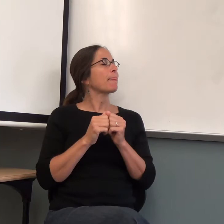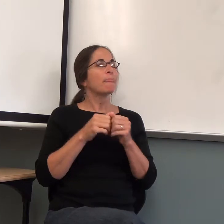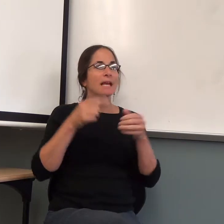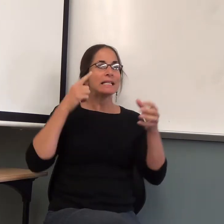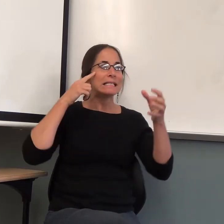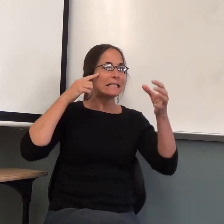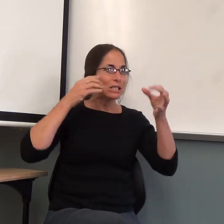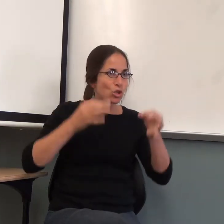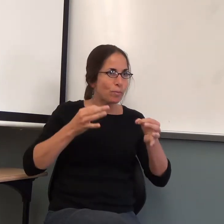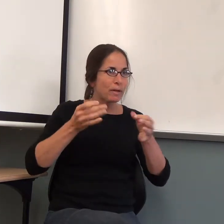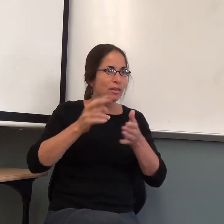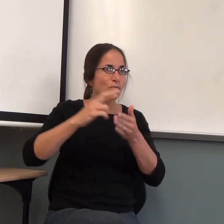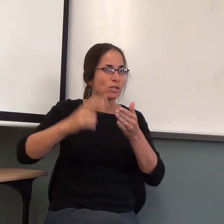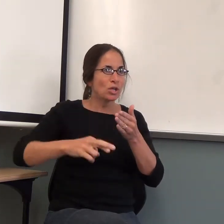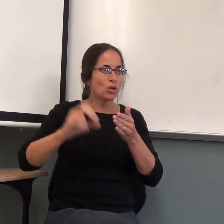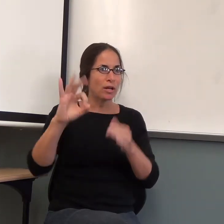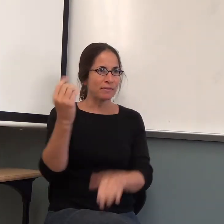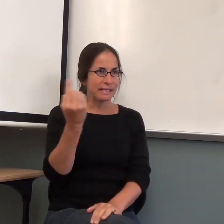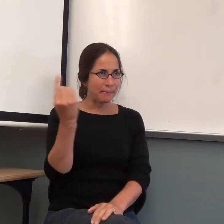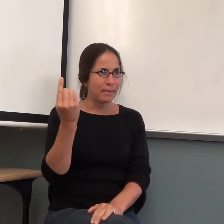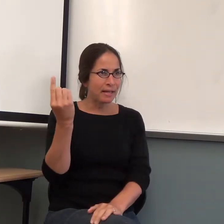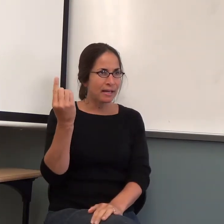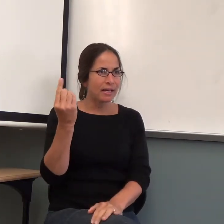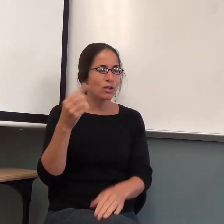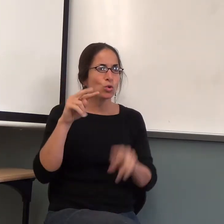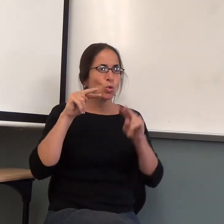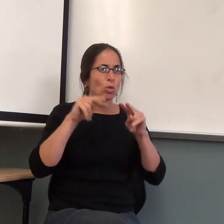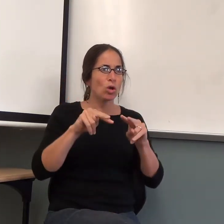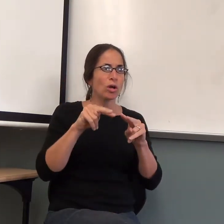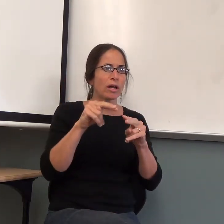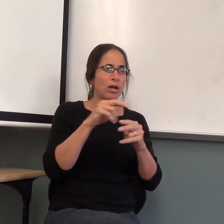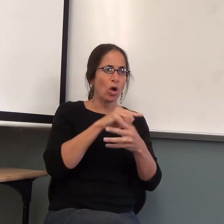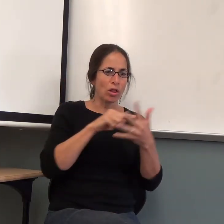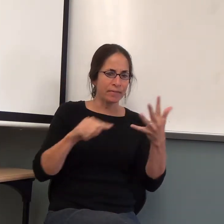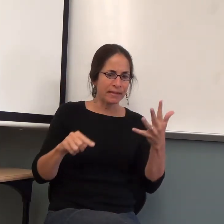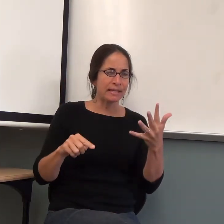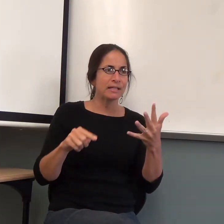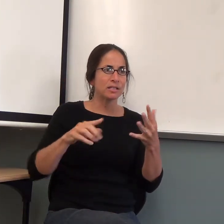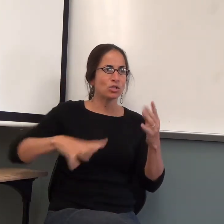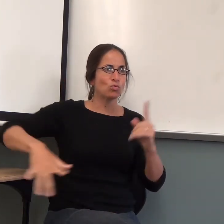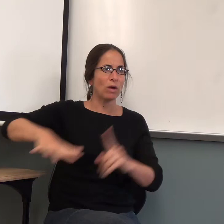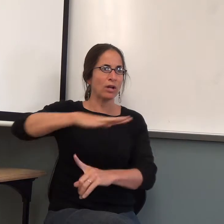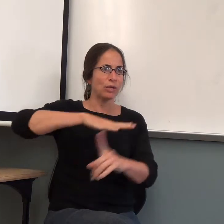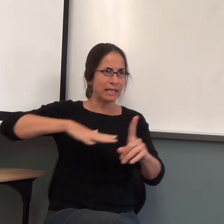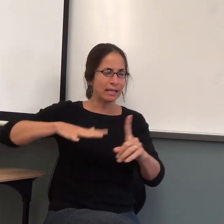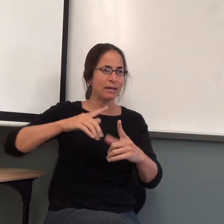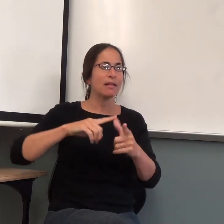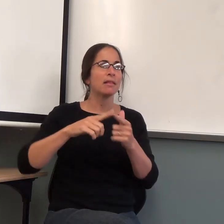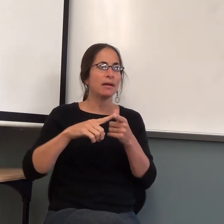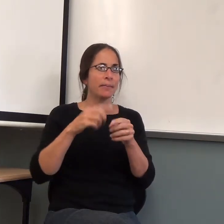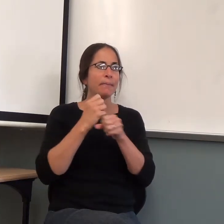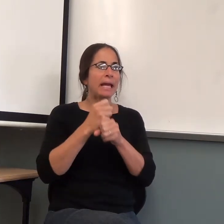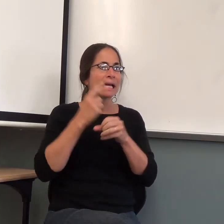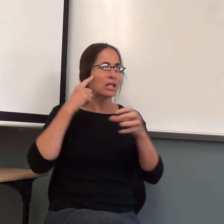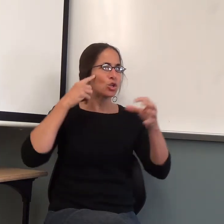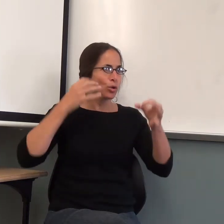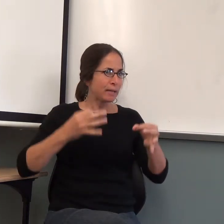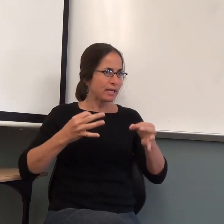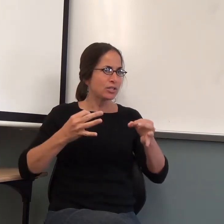determining the results of something, kind of to look at all of the things that are surrounding it and then make a determination to understand